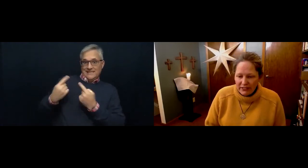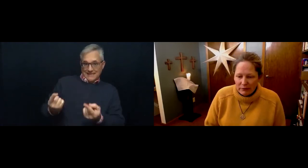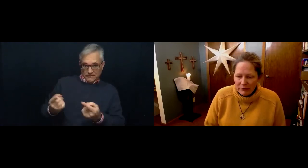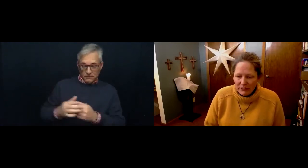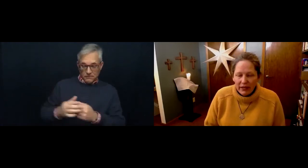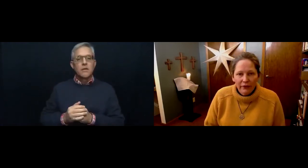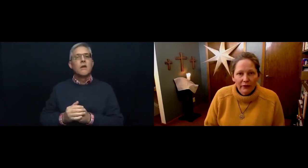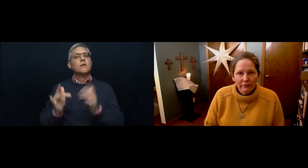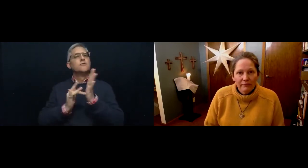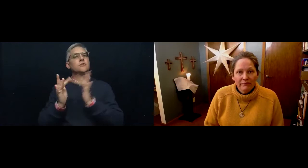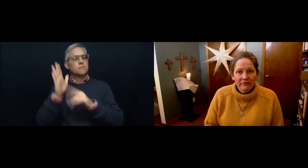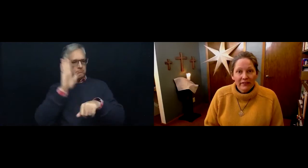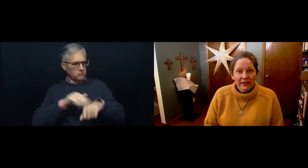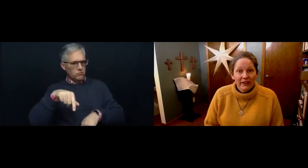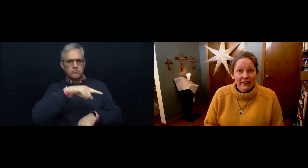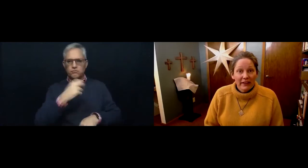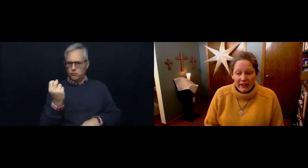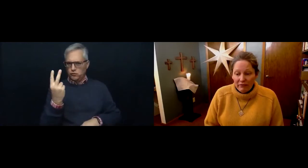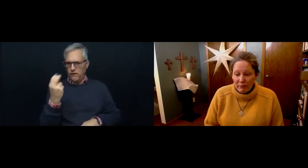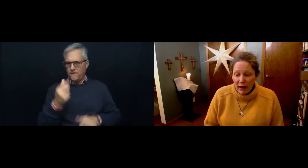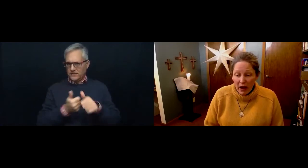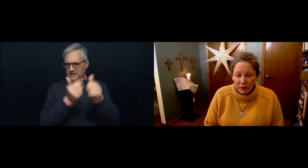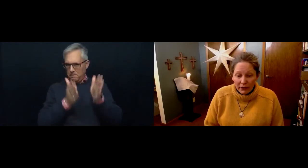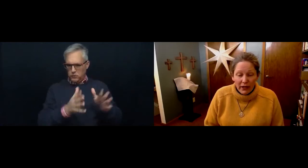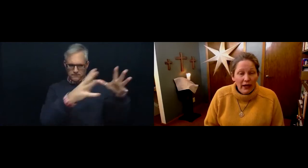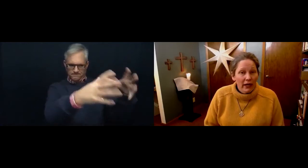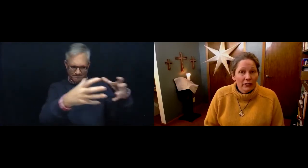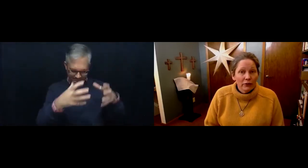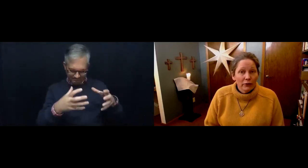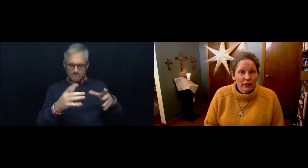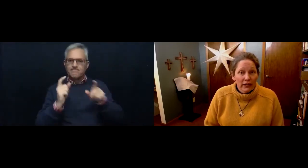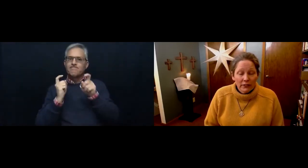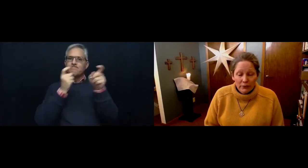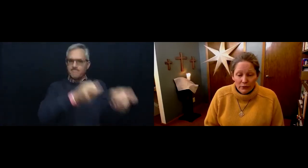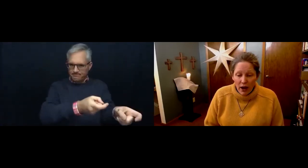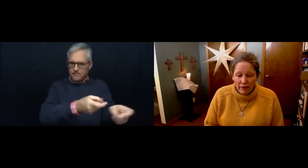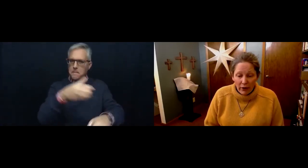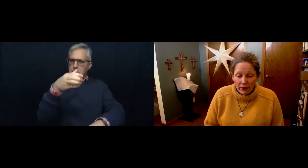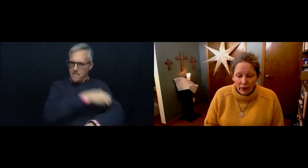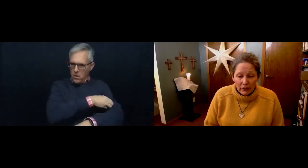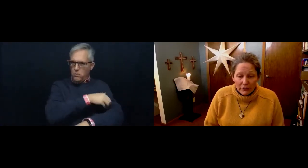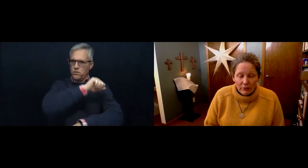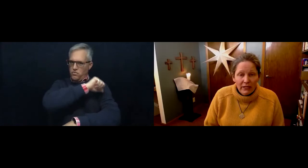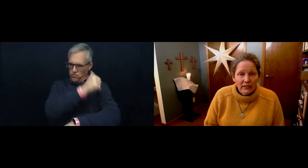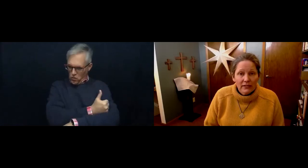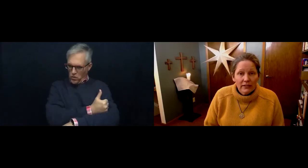12 disciples together and gave them power and authority to drive